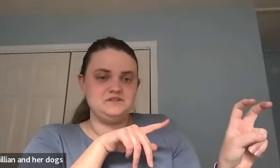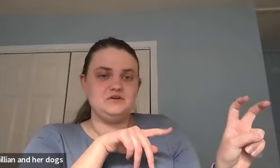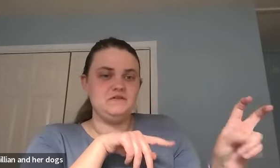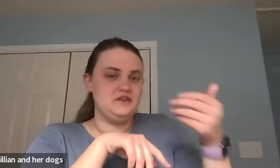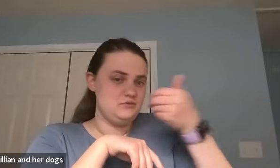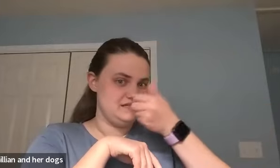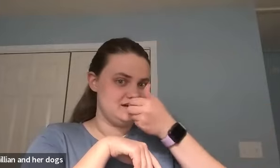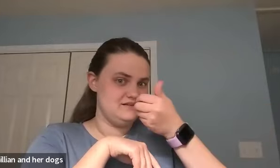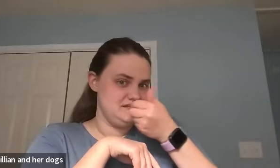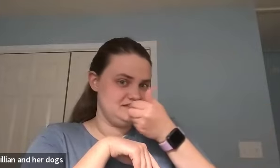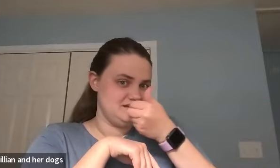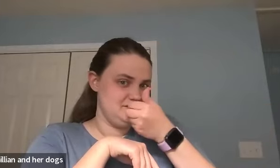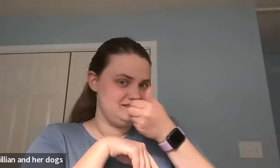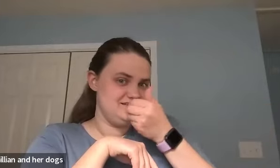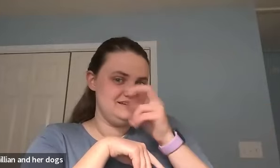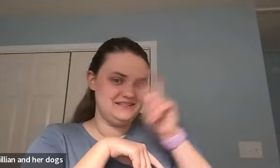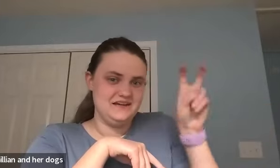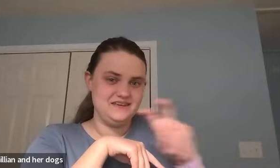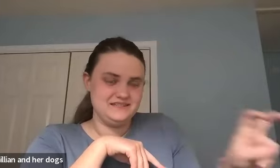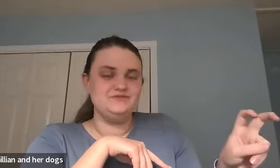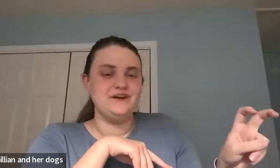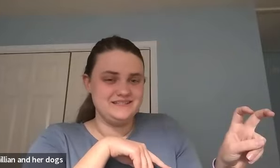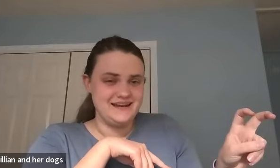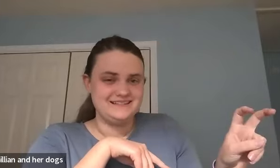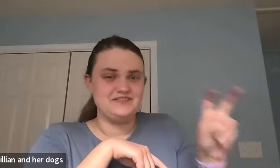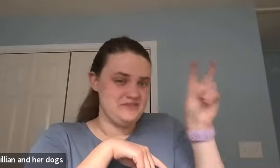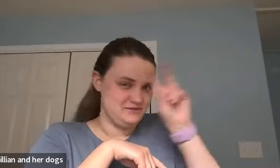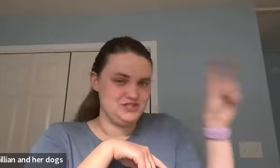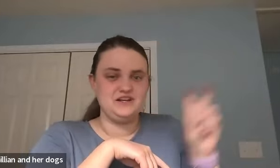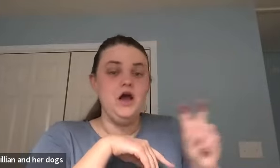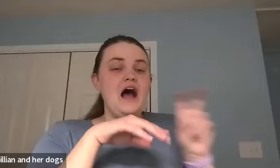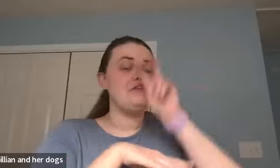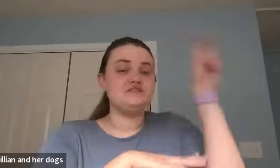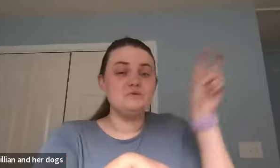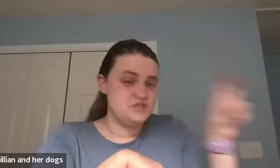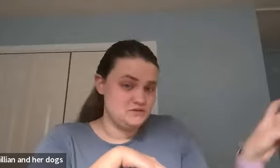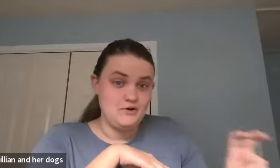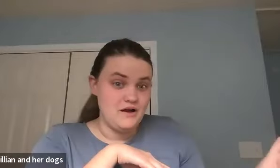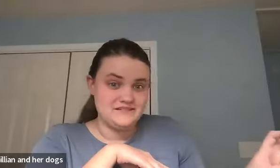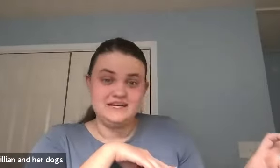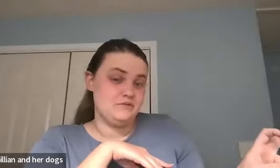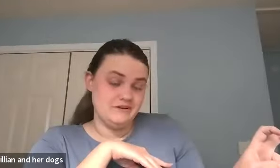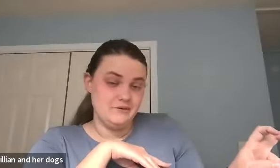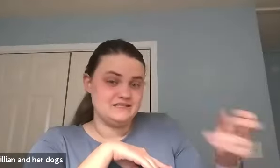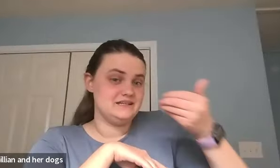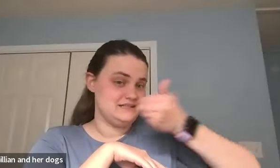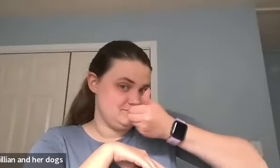know that they do pizza. It's not this. I was very sad because I thought this was I thought this one was used more often, and it really wasn't. It's